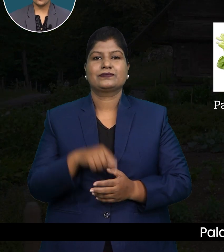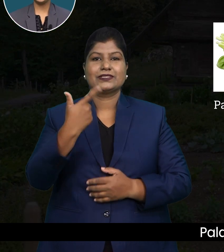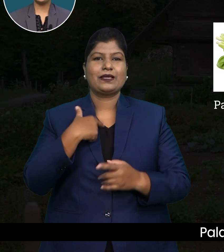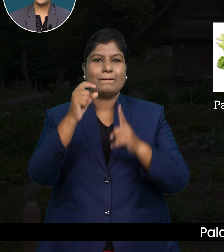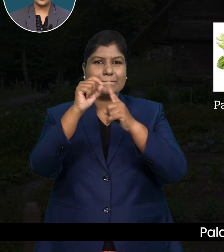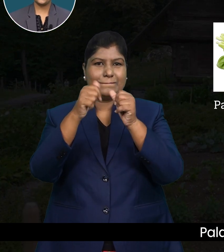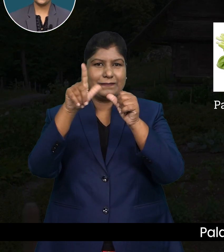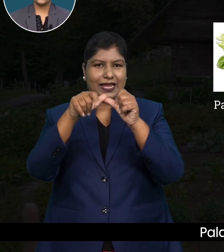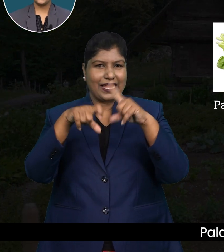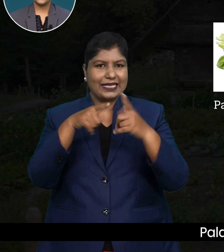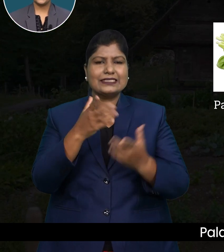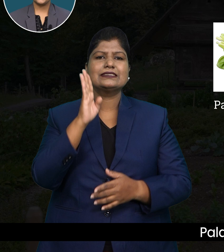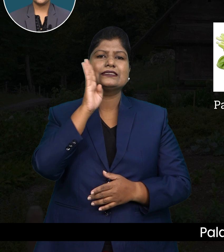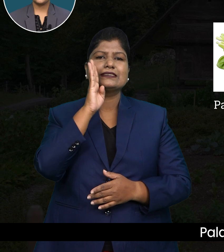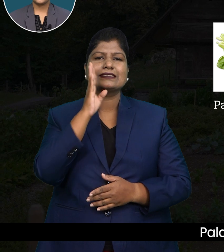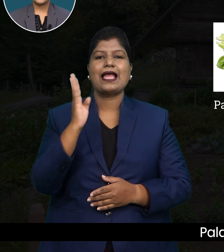palak or spinach,